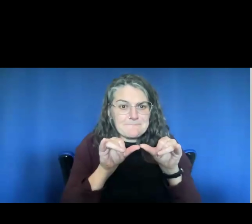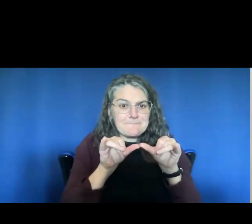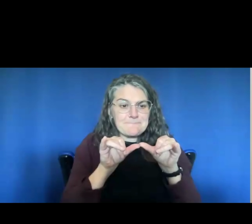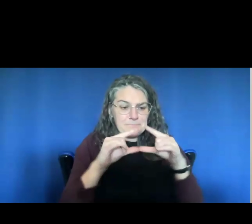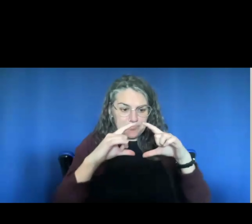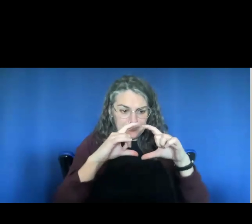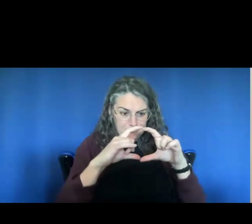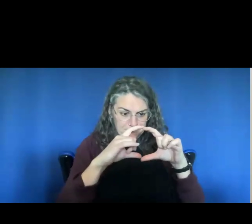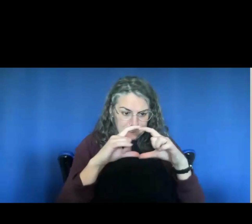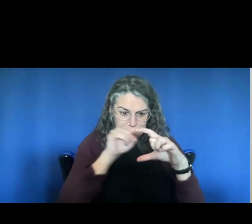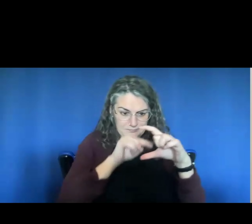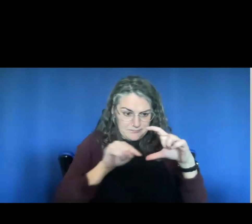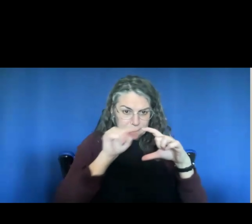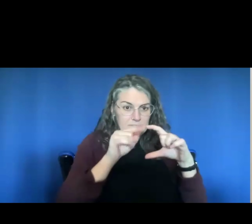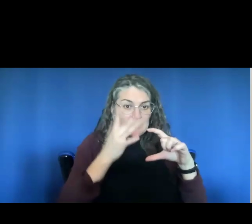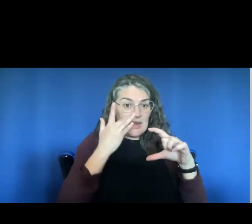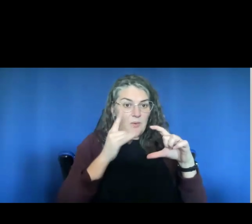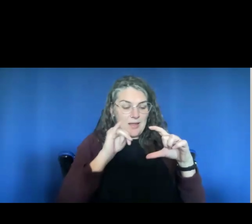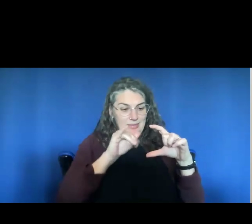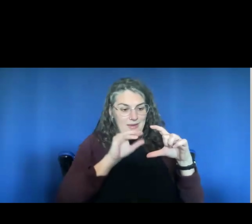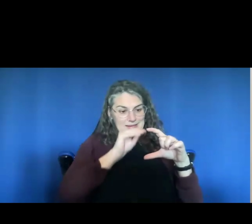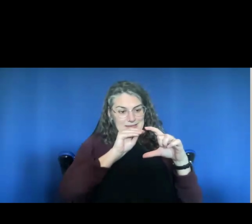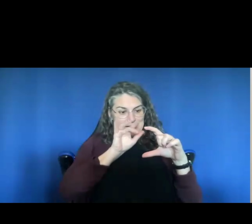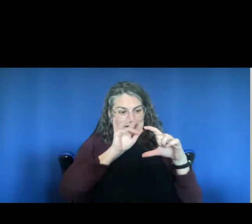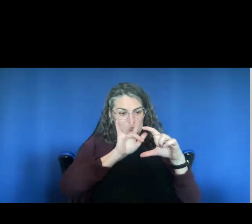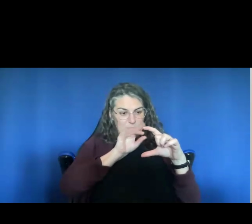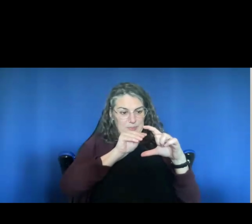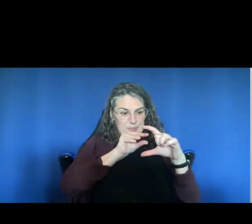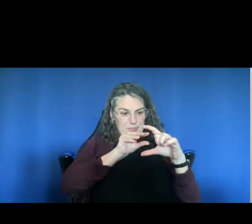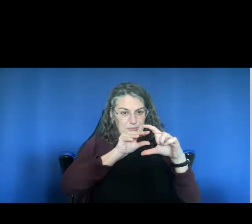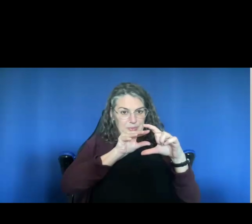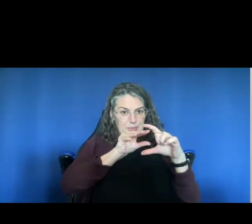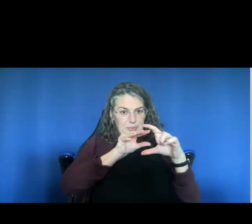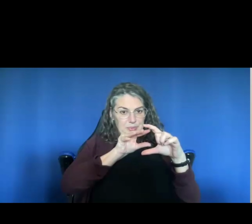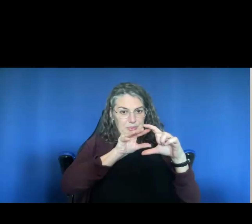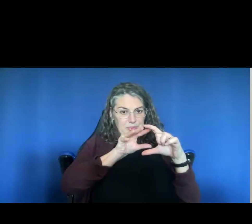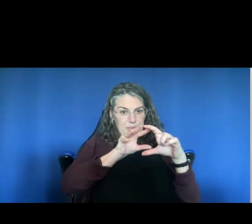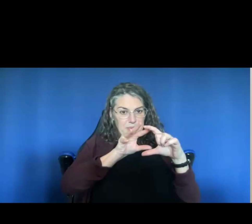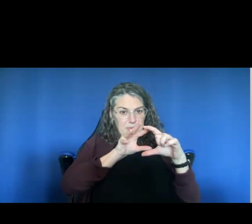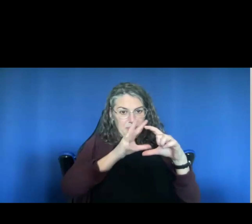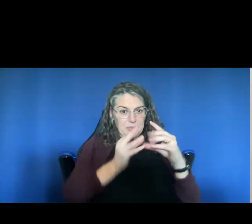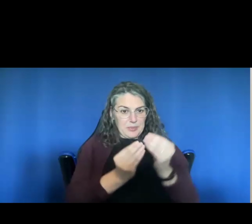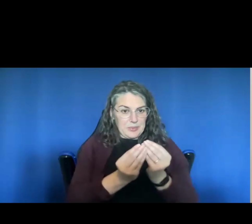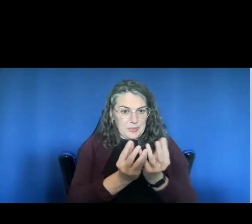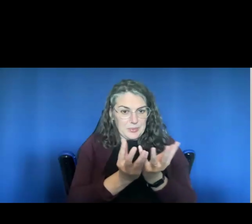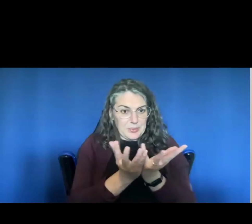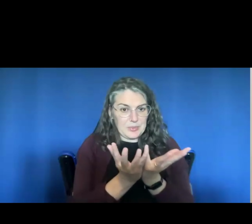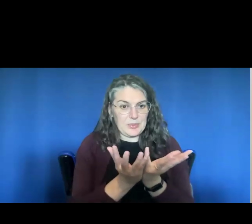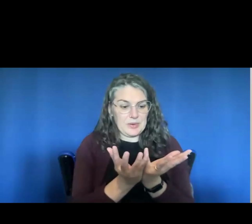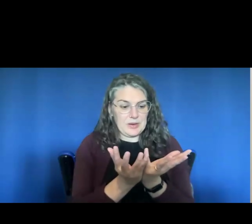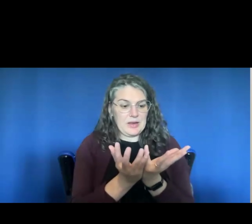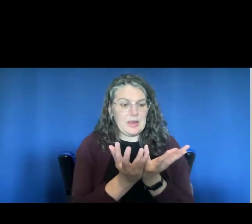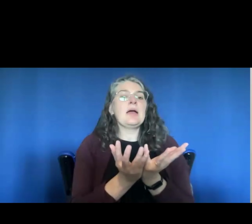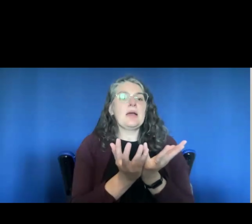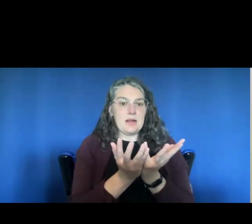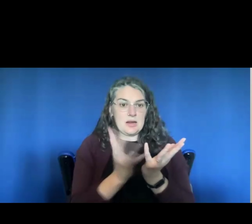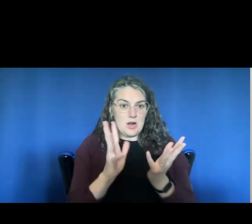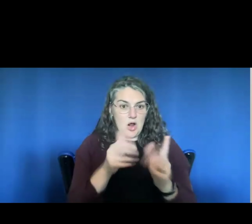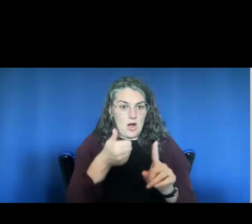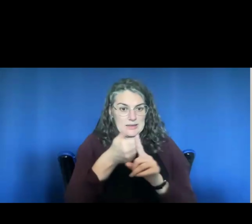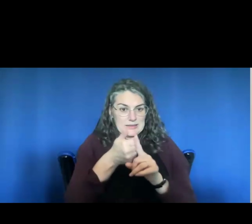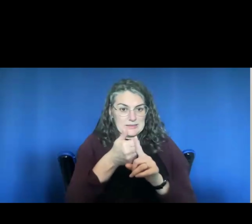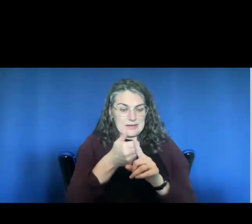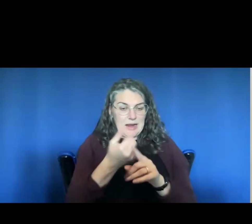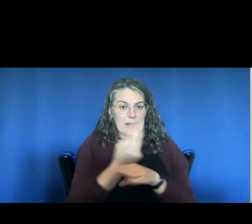they reflect the internal order of the crystal's water molecules as they arrange themselves in predetermined